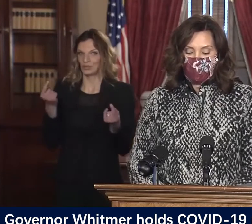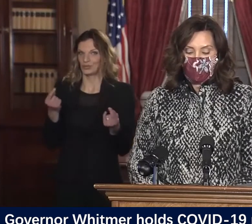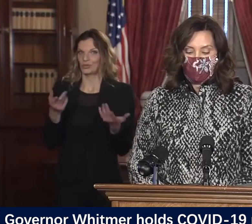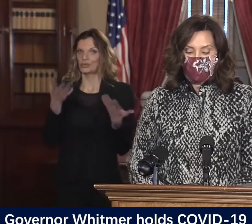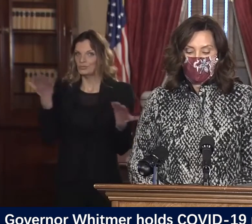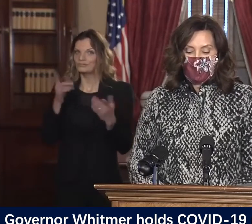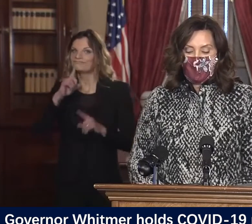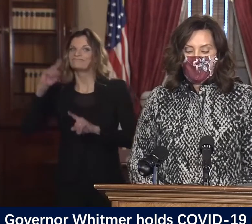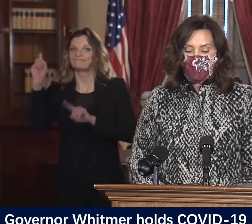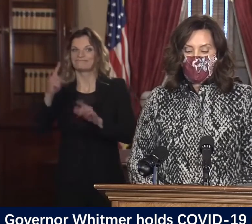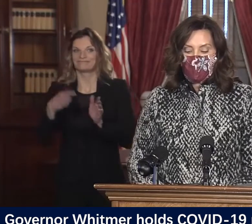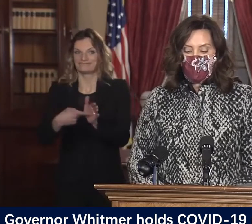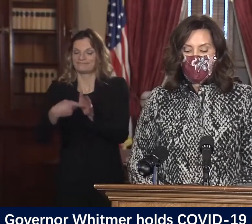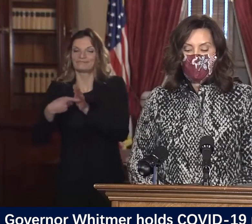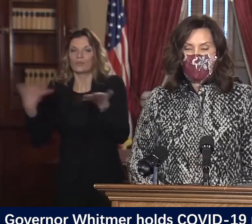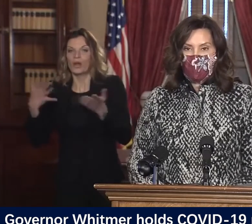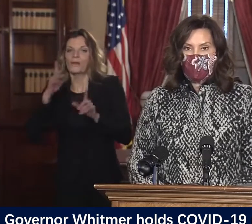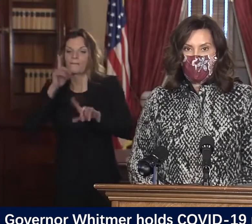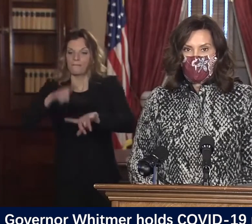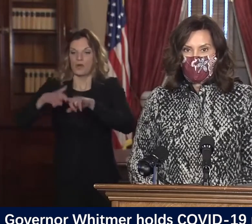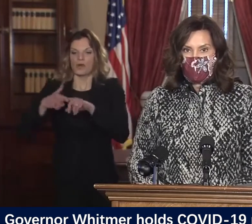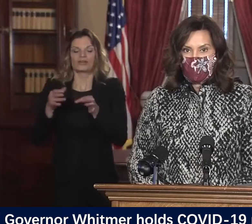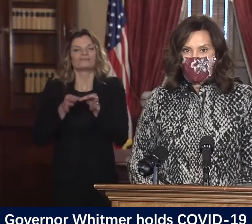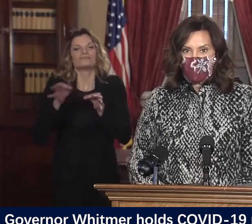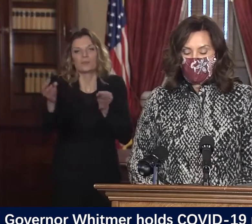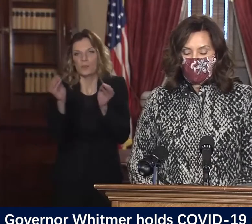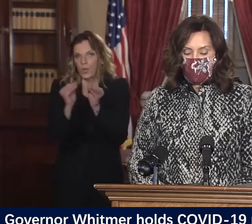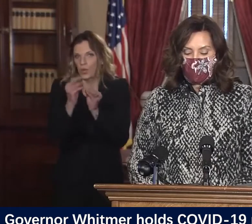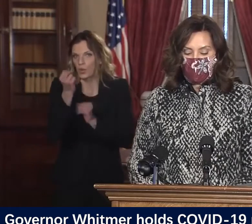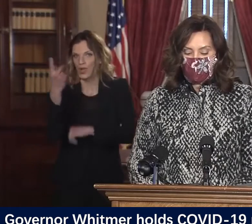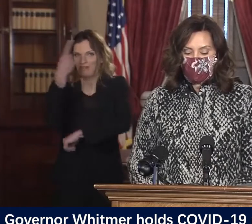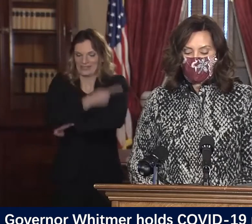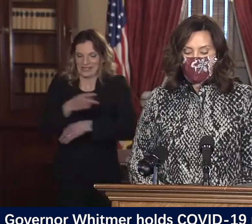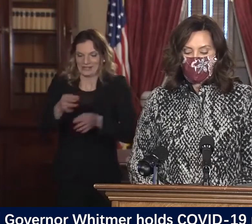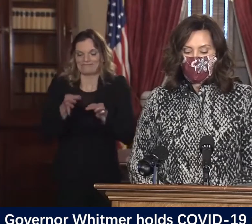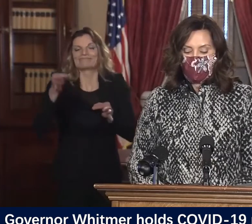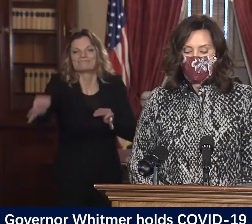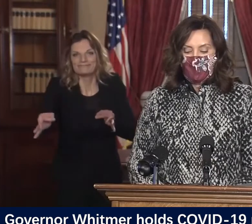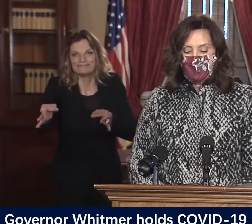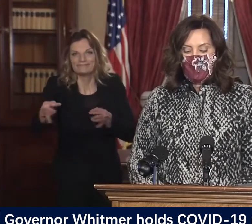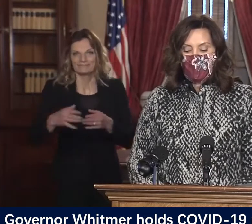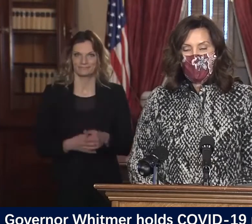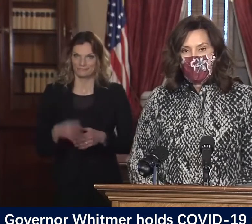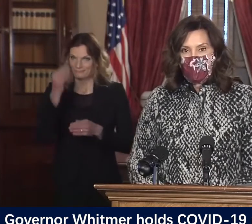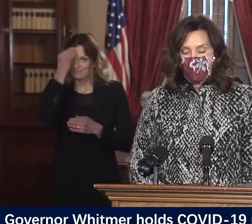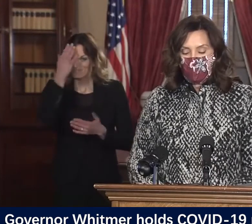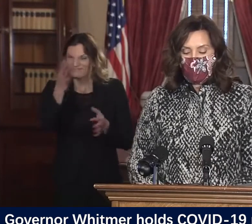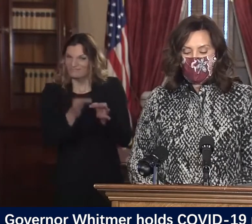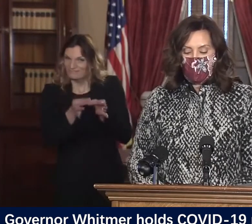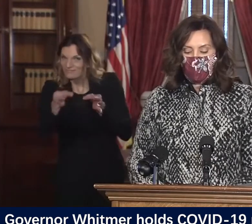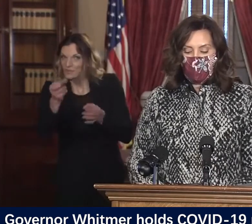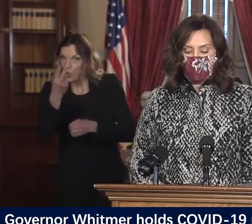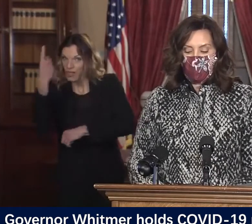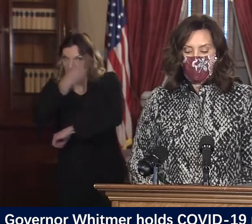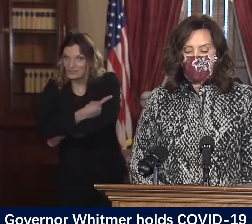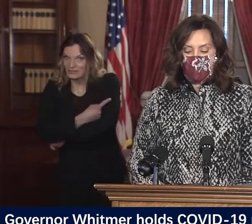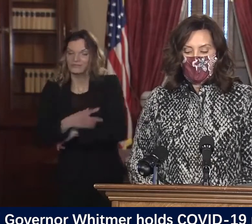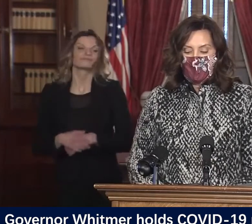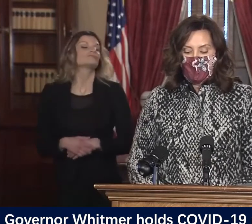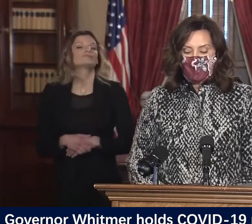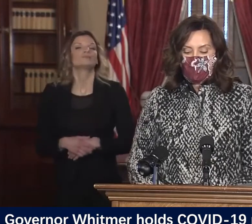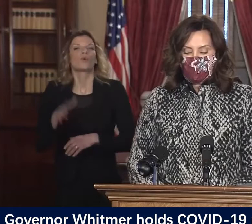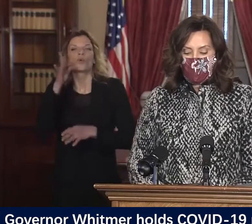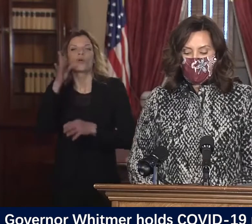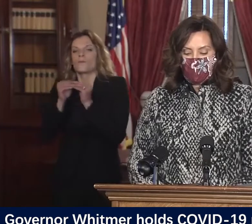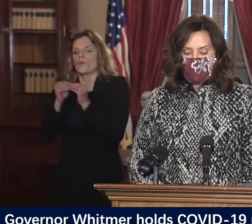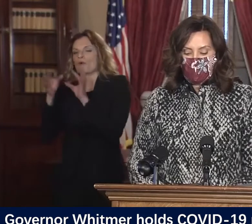days. Director Gordon will have more to say on this in a moment. We are also laying out a pathway